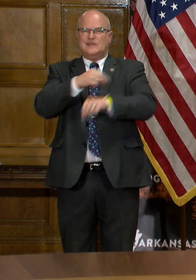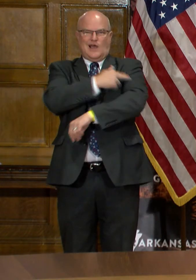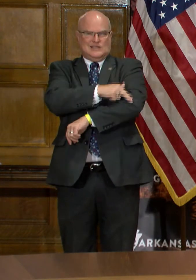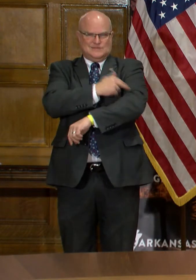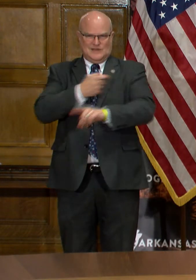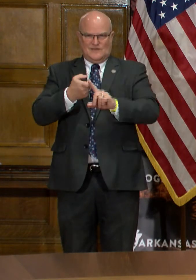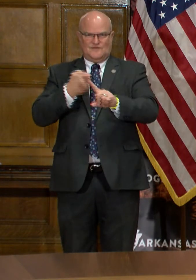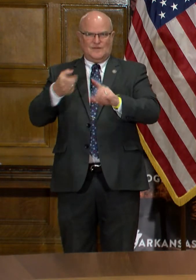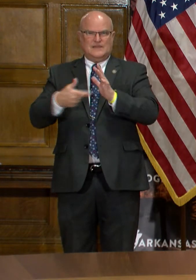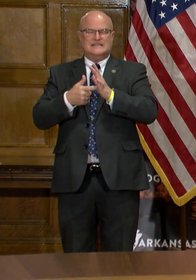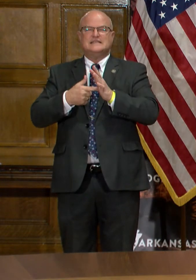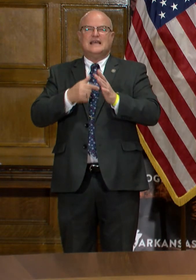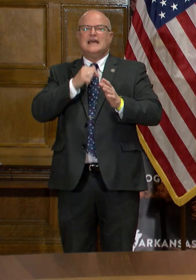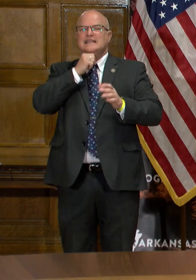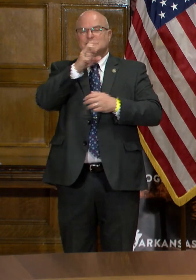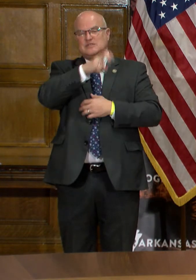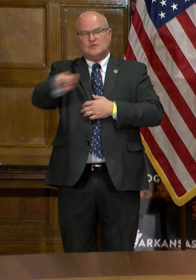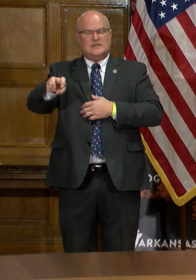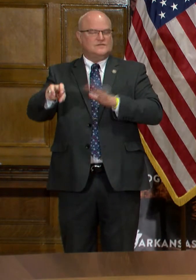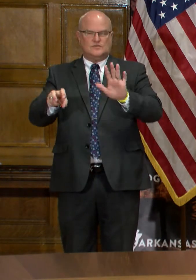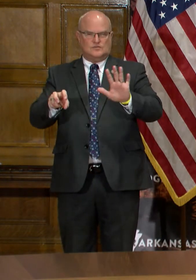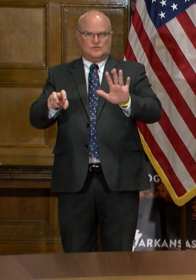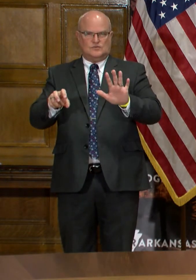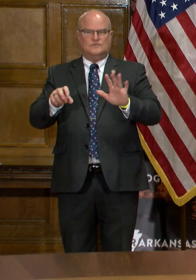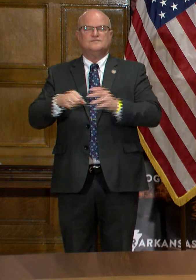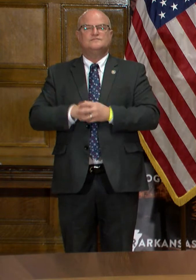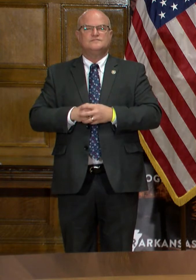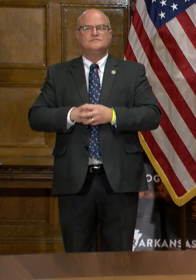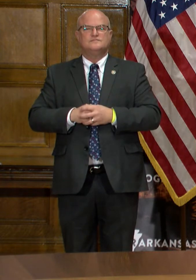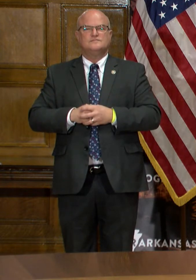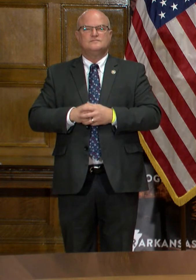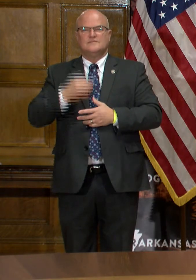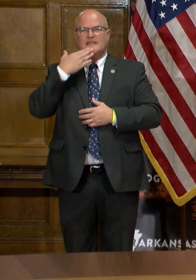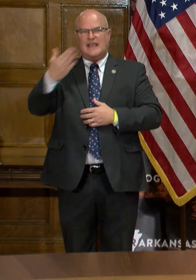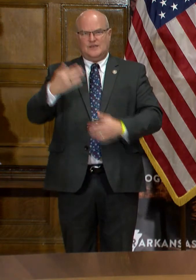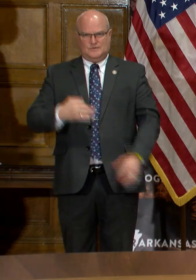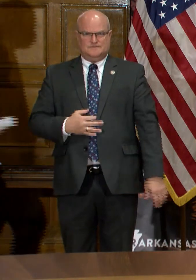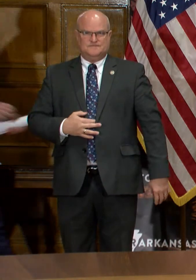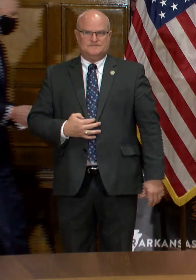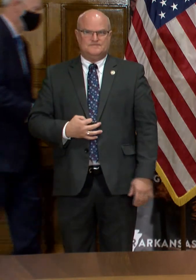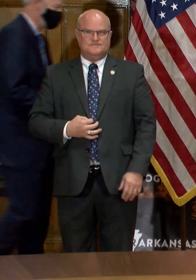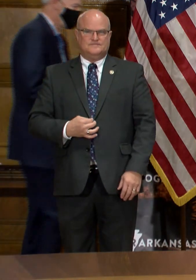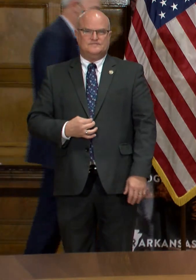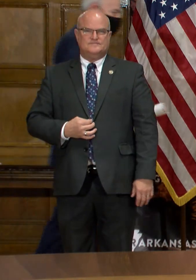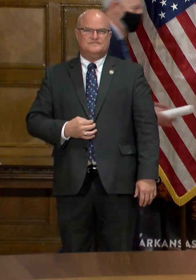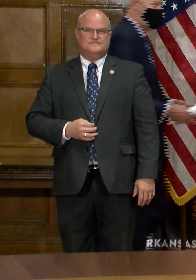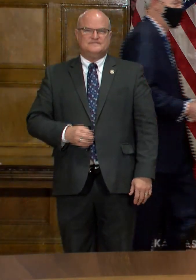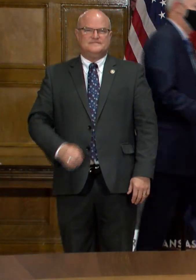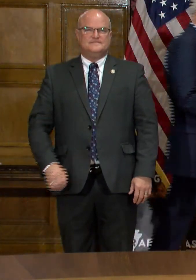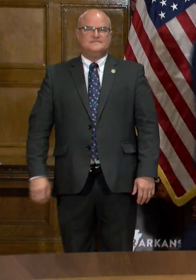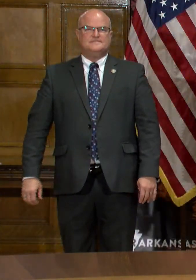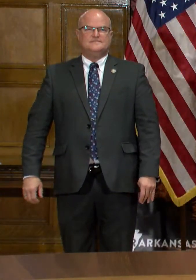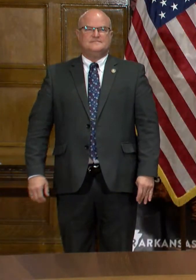hospitalized from the disease and needing to be transferred to another facility. Thank you.